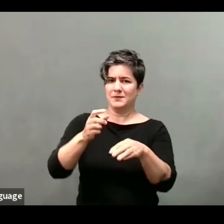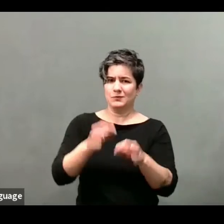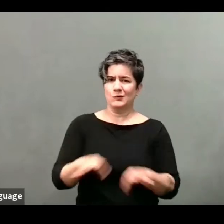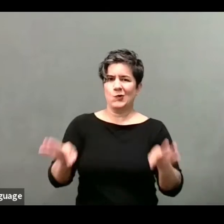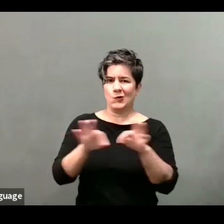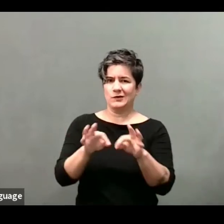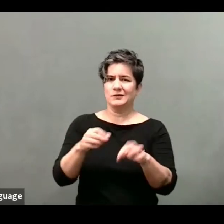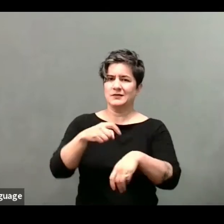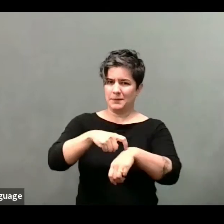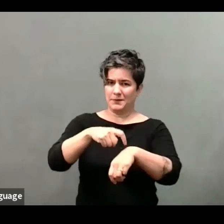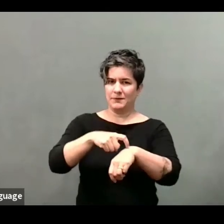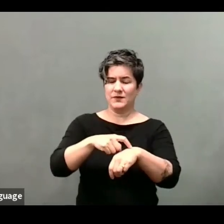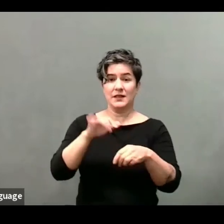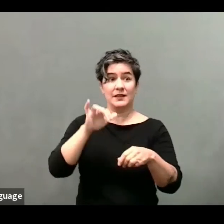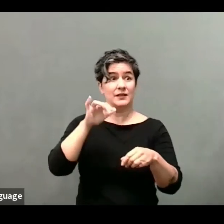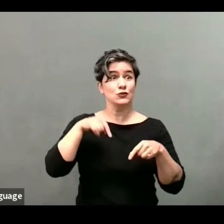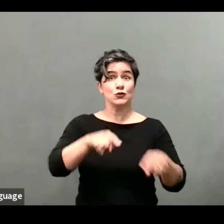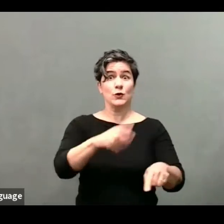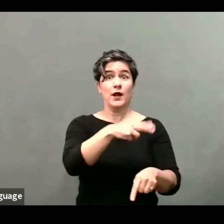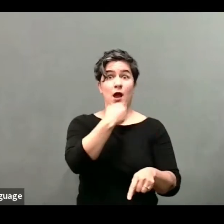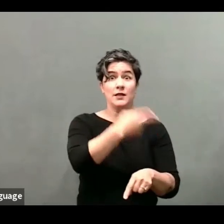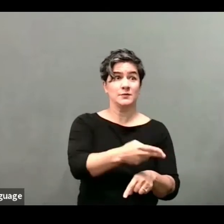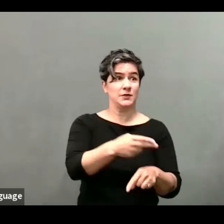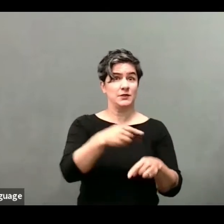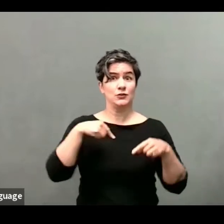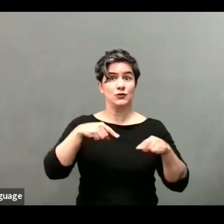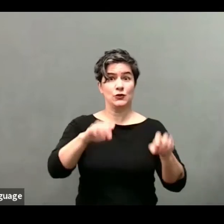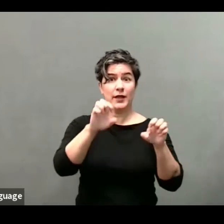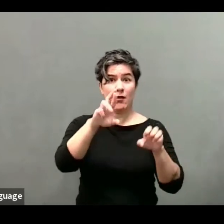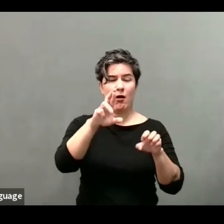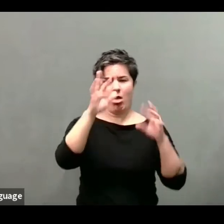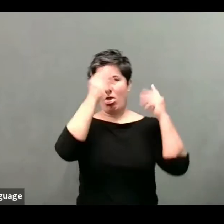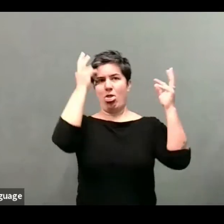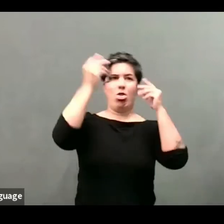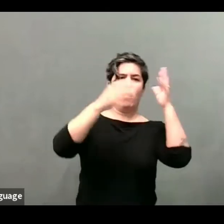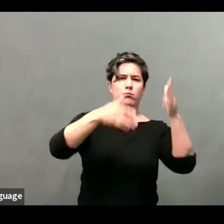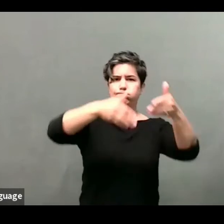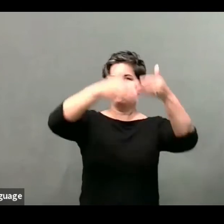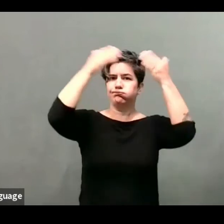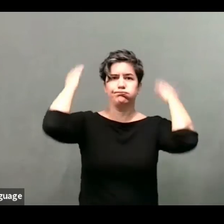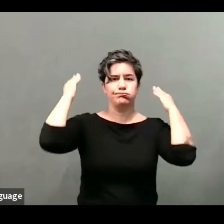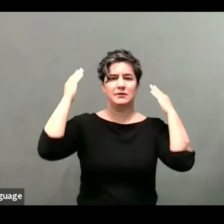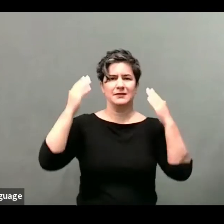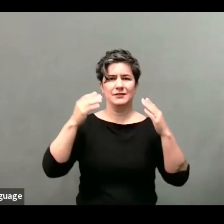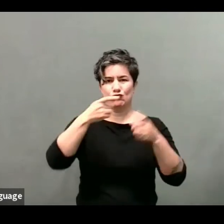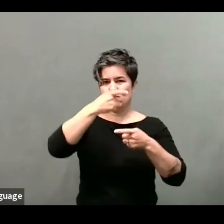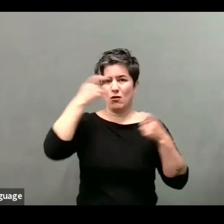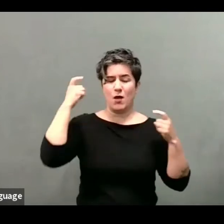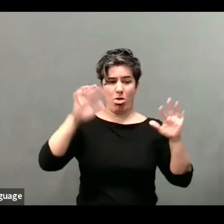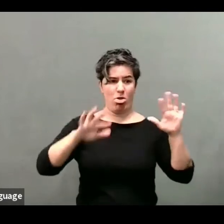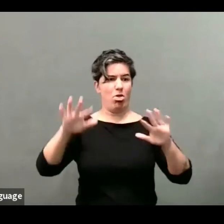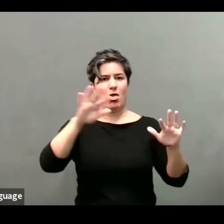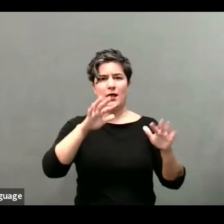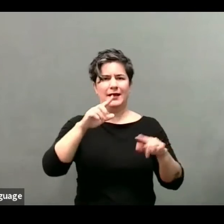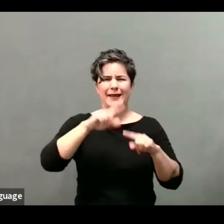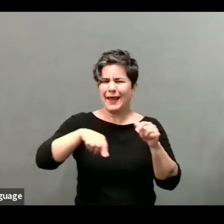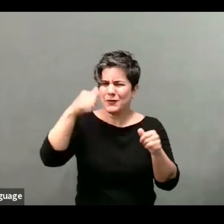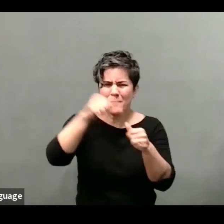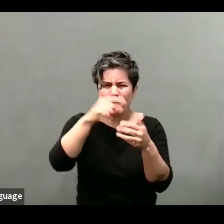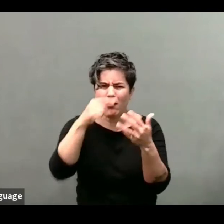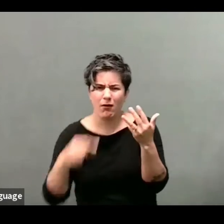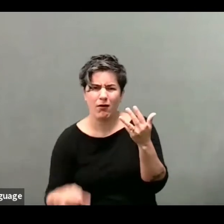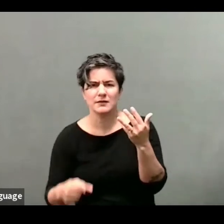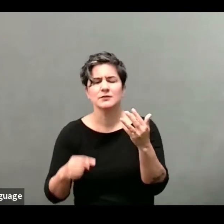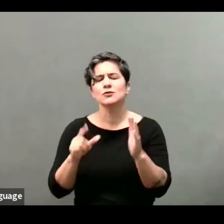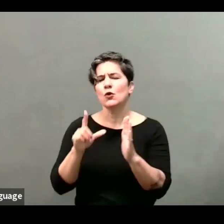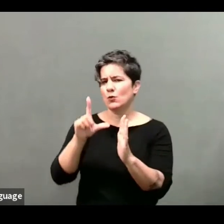because they're absorbing so much information and still, having that acute trauma experience. So that's